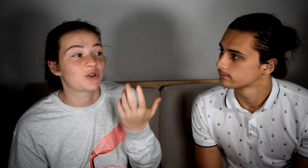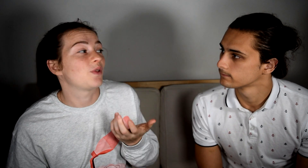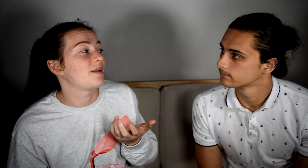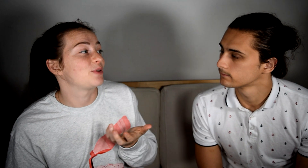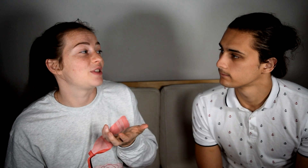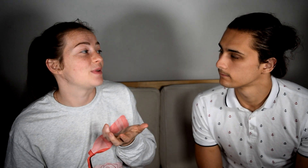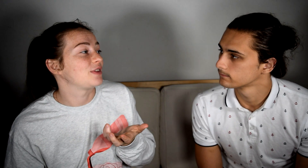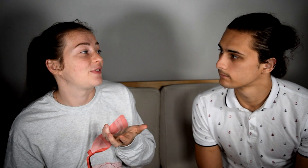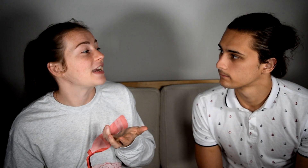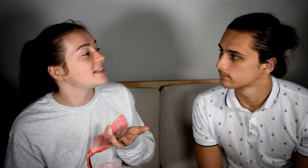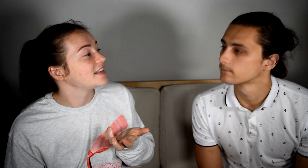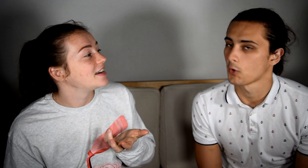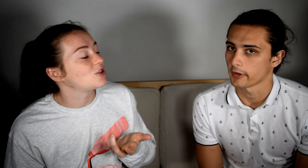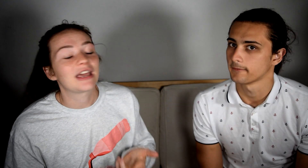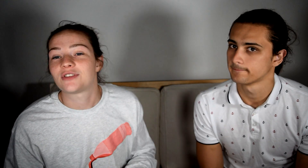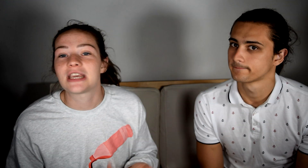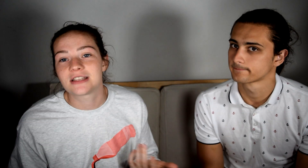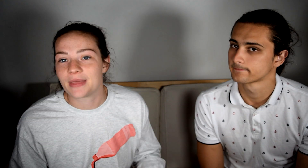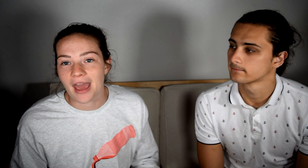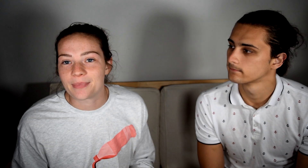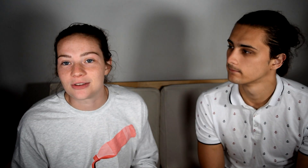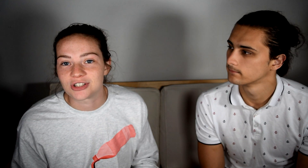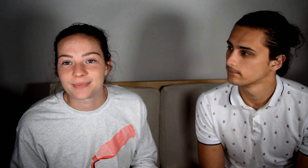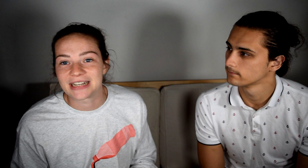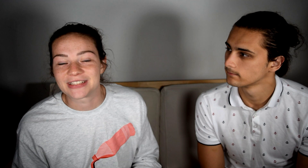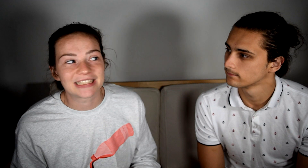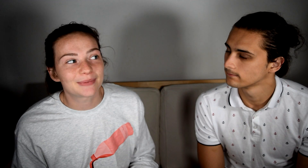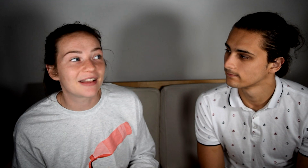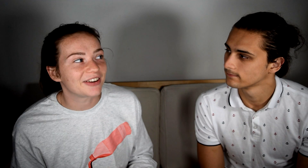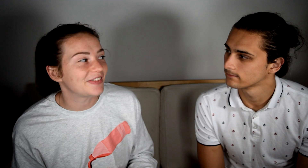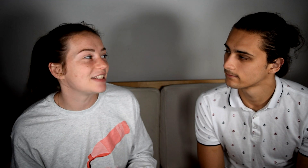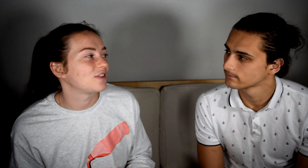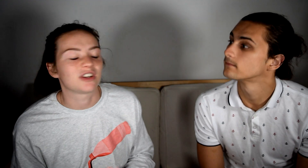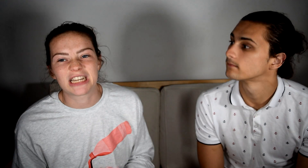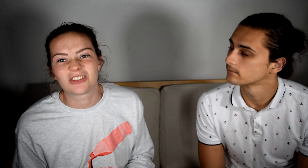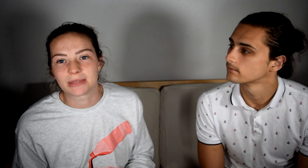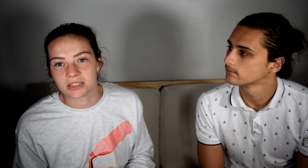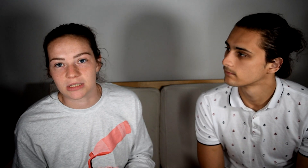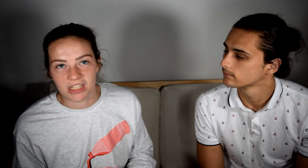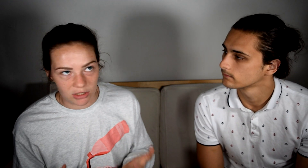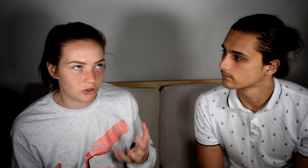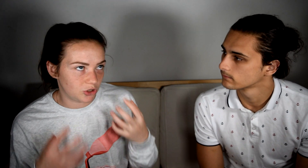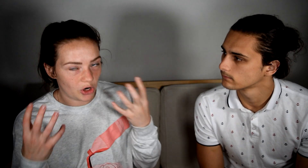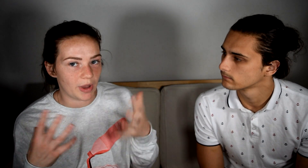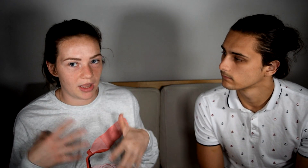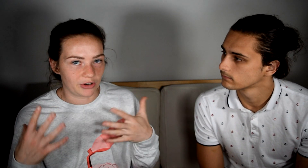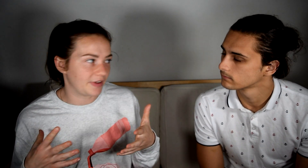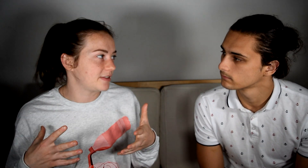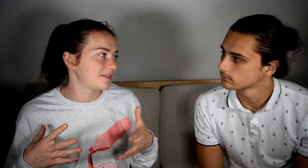lot of emotions with your face. Okay. So like if you're saying something happy, you should have like a smile on your face. Or if you're angry about something, like you should show it in your face.